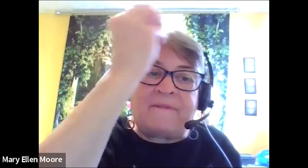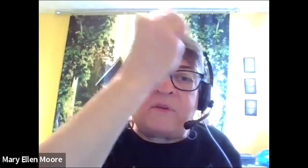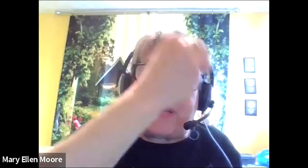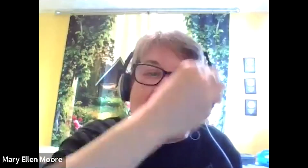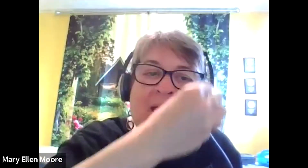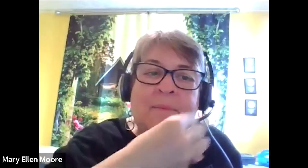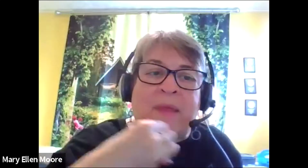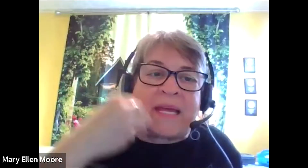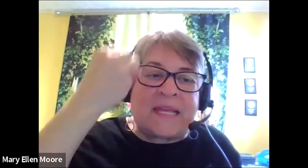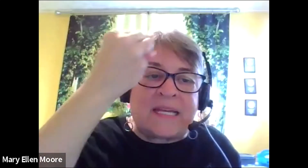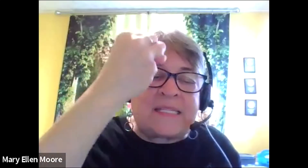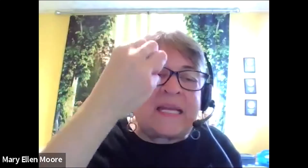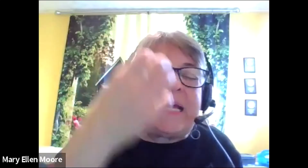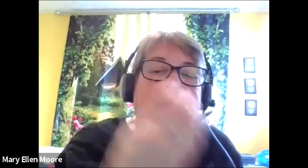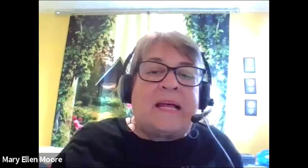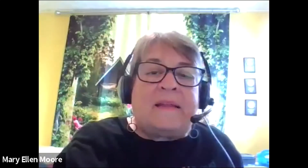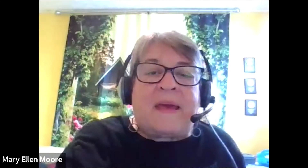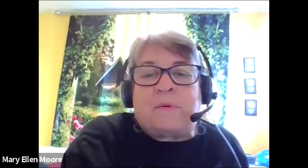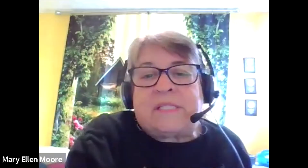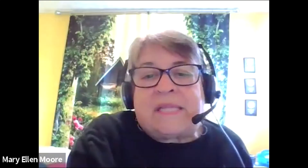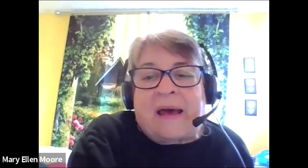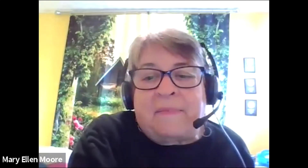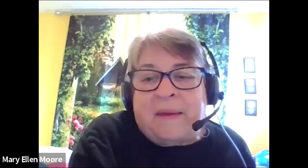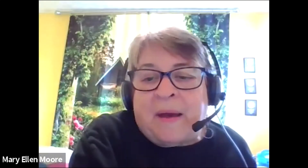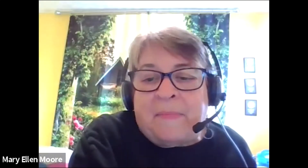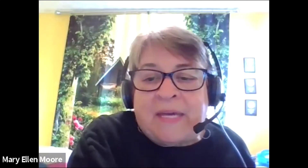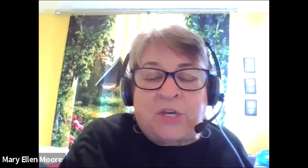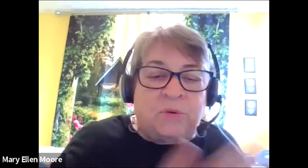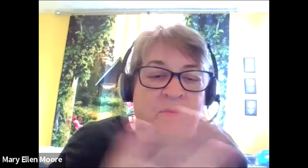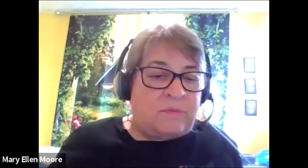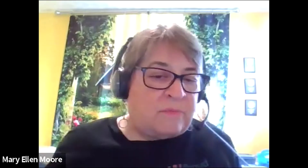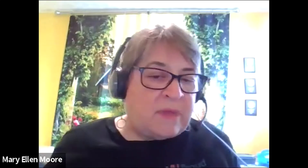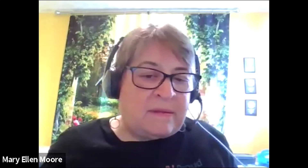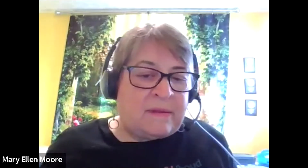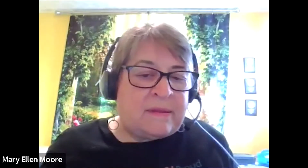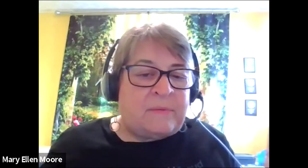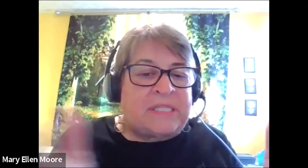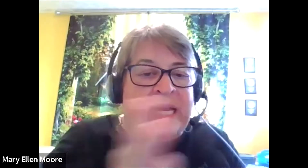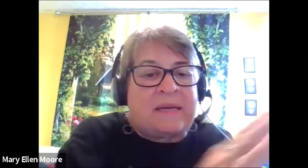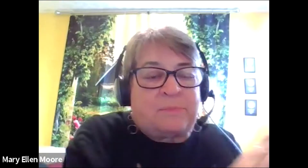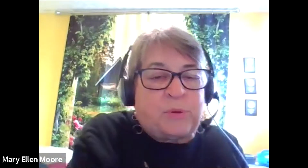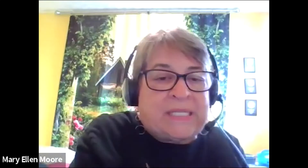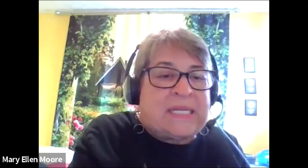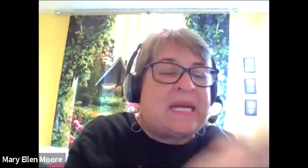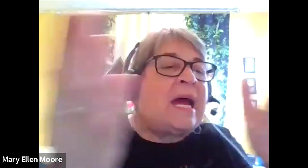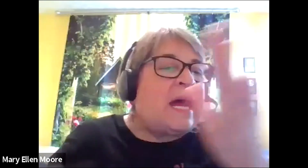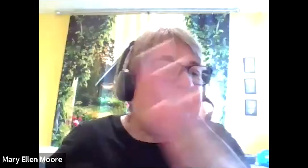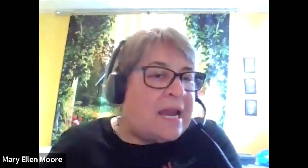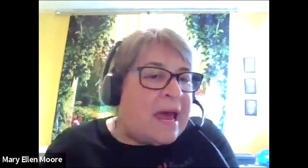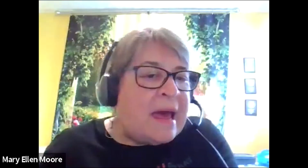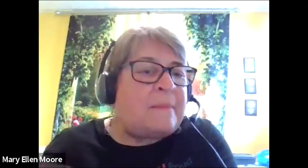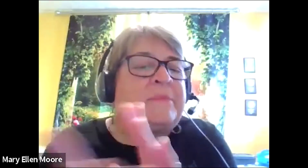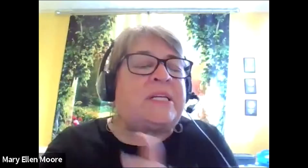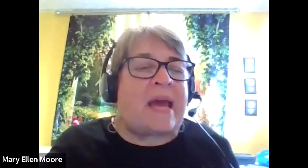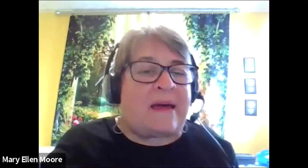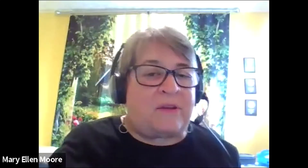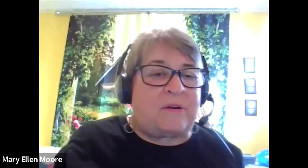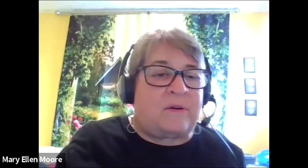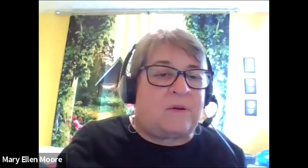you an M like this, they might make you, they would take pretty and M together, all